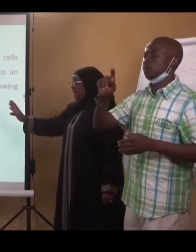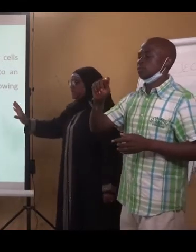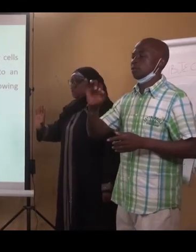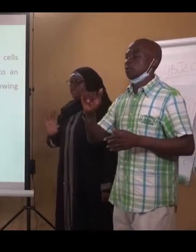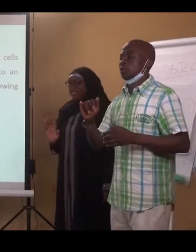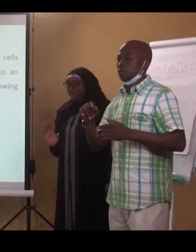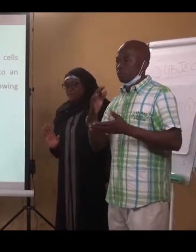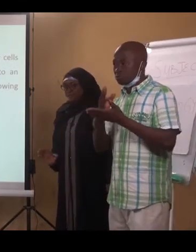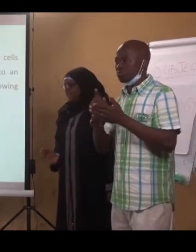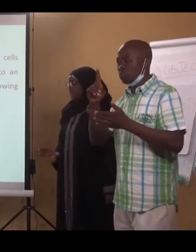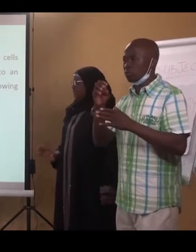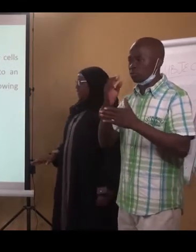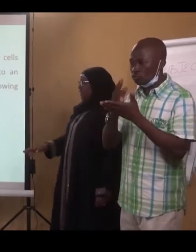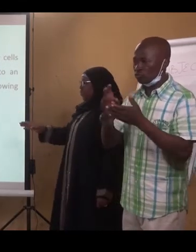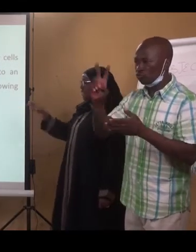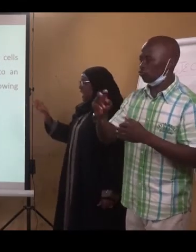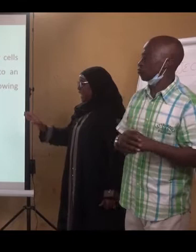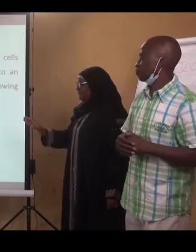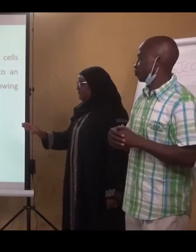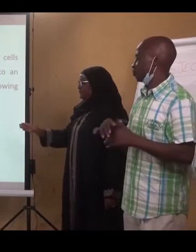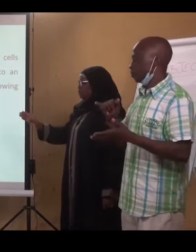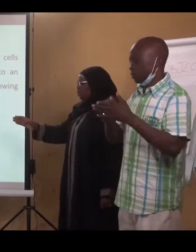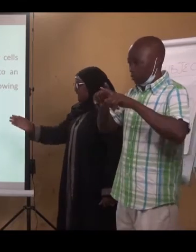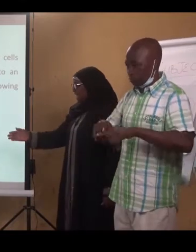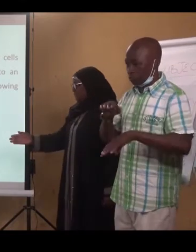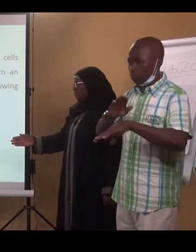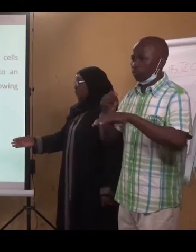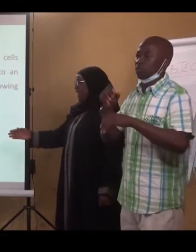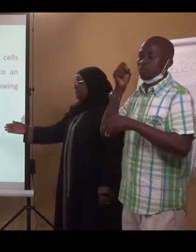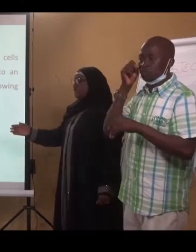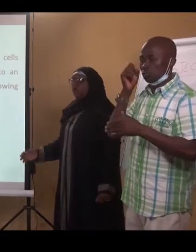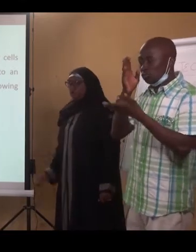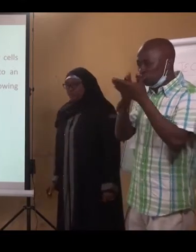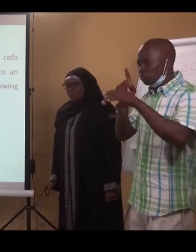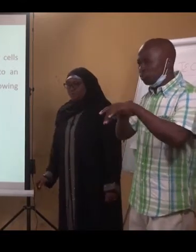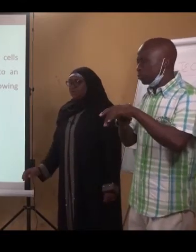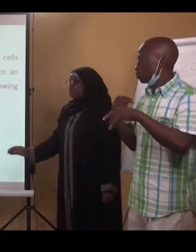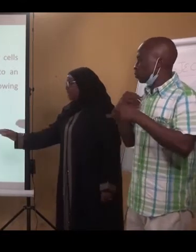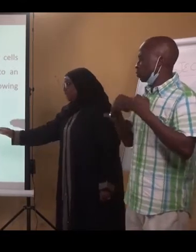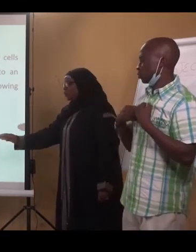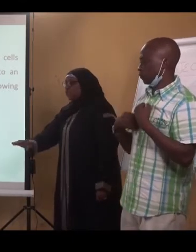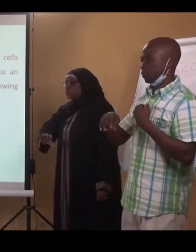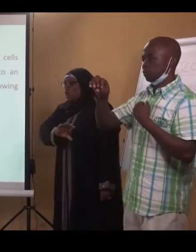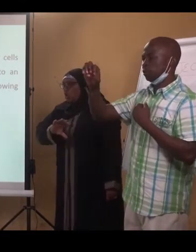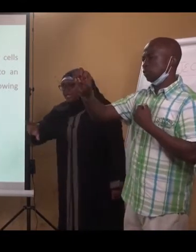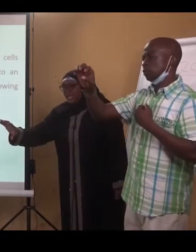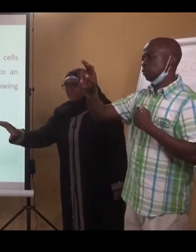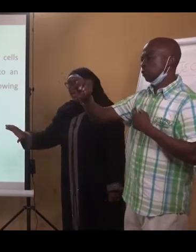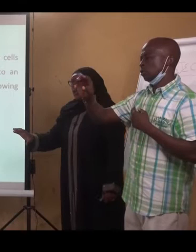on the type of seed. Then we have, sometimes we have an endosperm, meaning not all the embryos